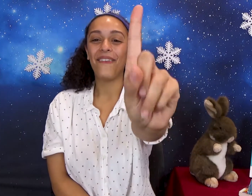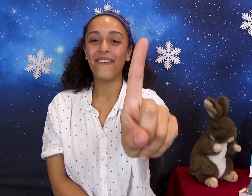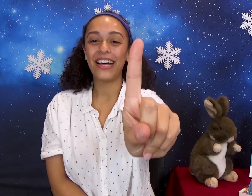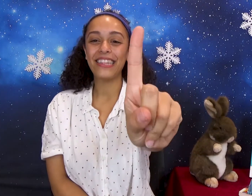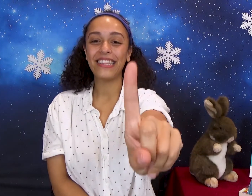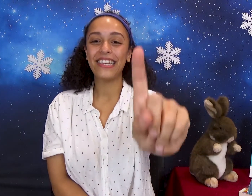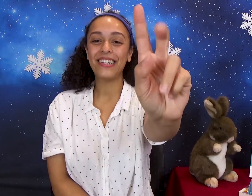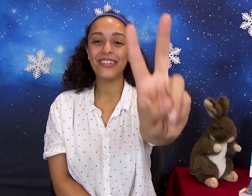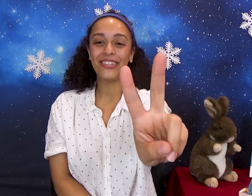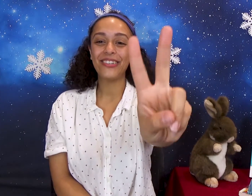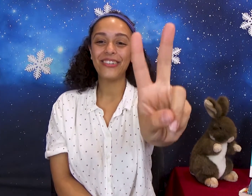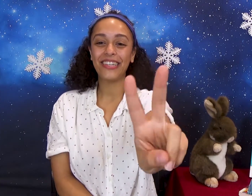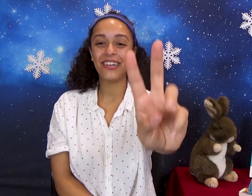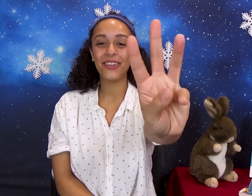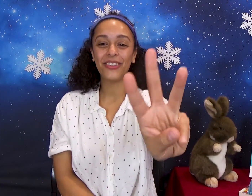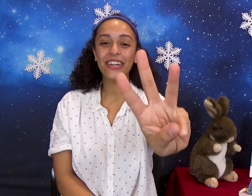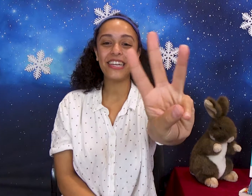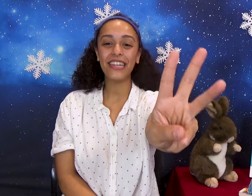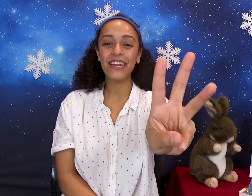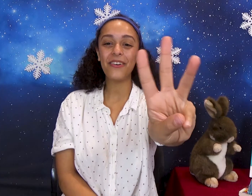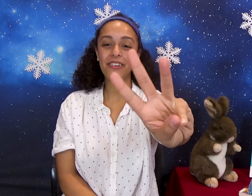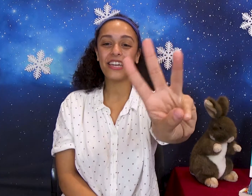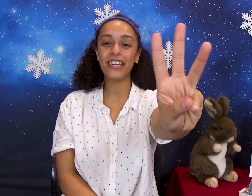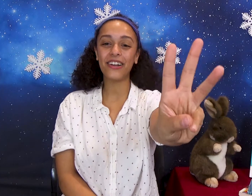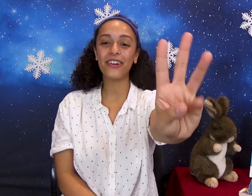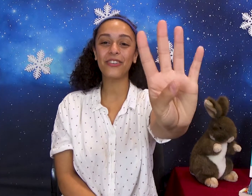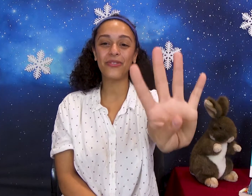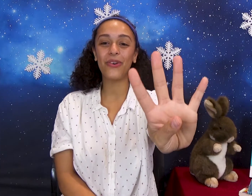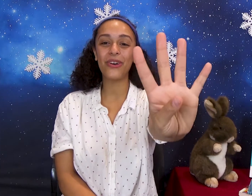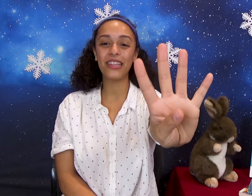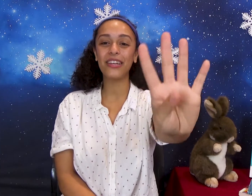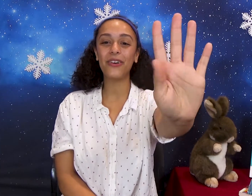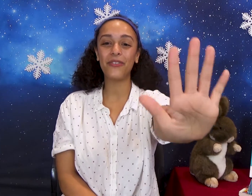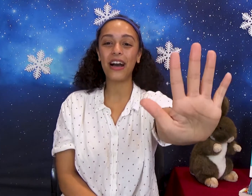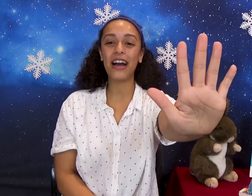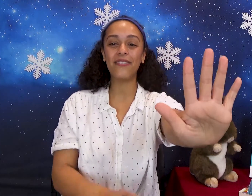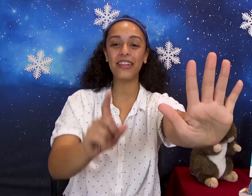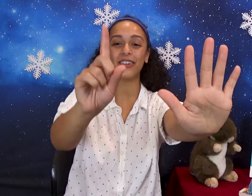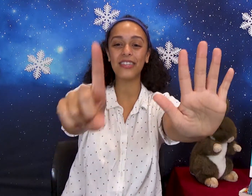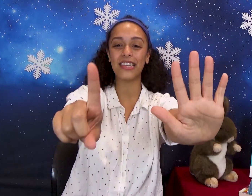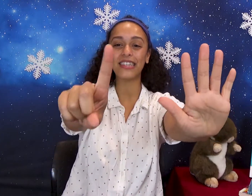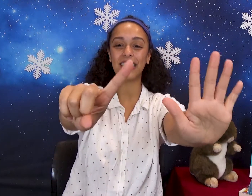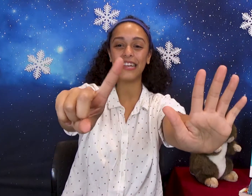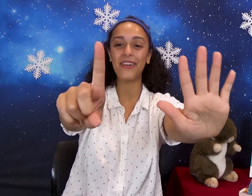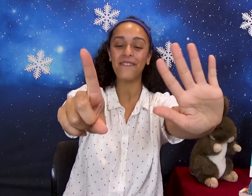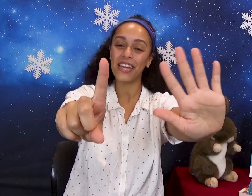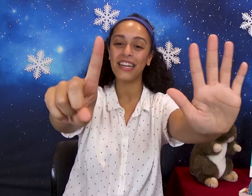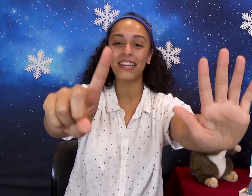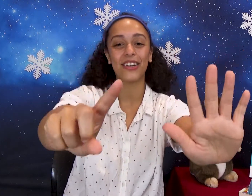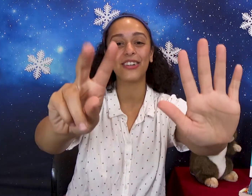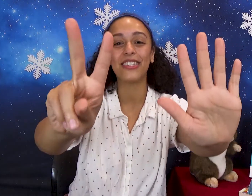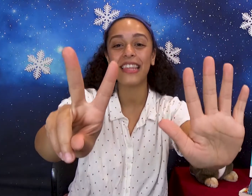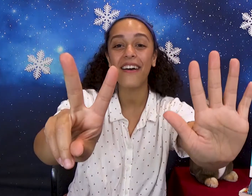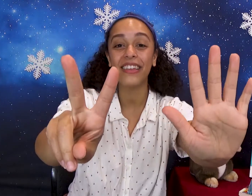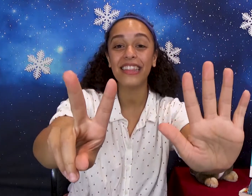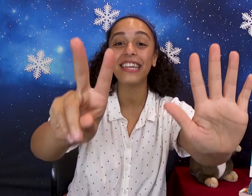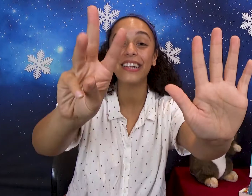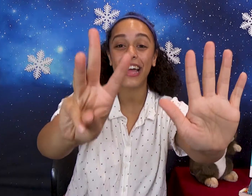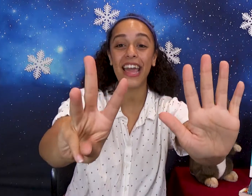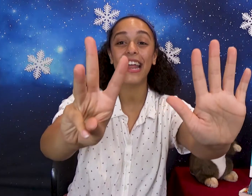One little, two little, three little fingers, four little, five little, six little fingers, seven little, eight